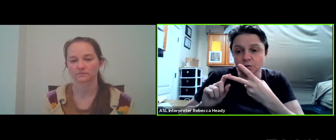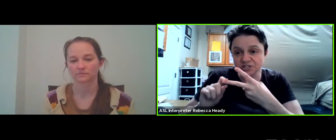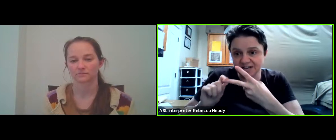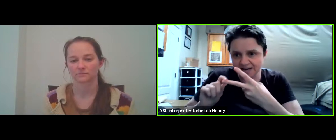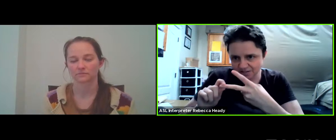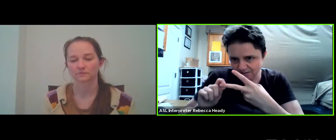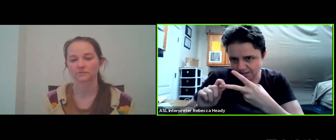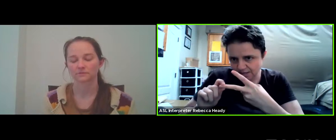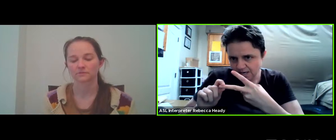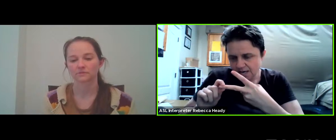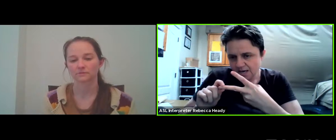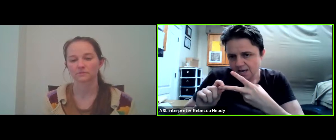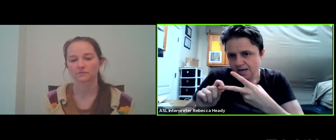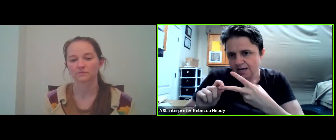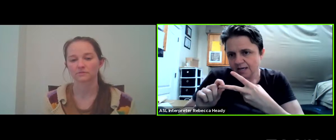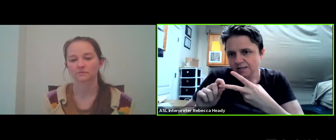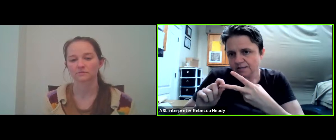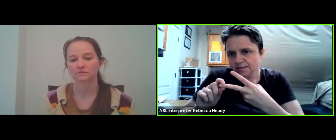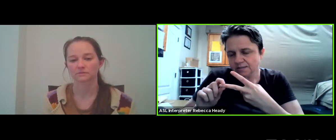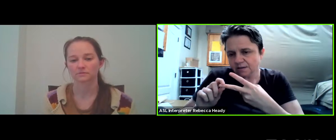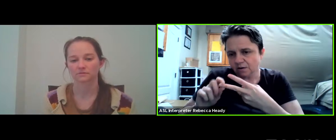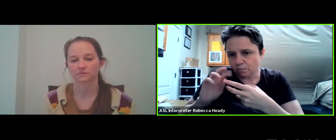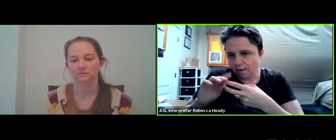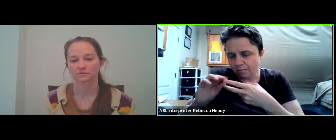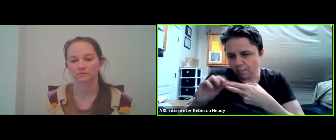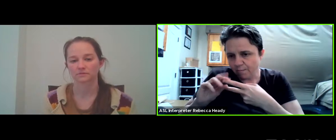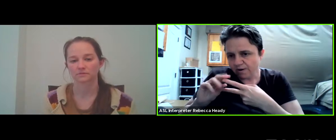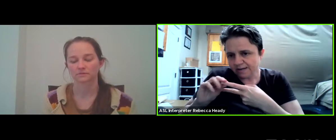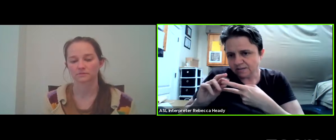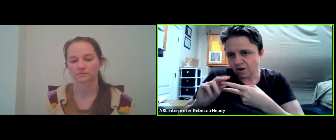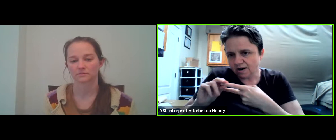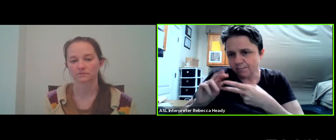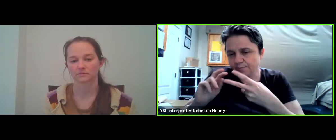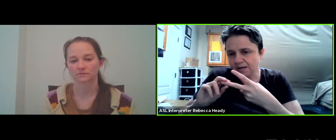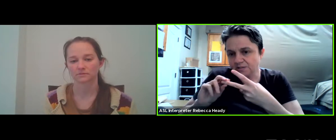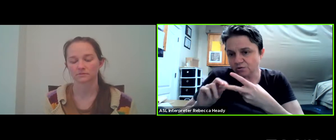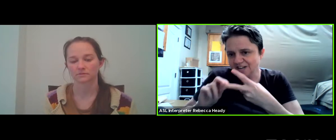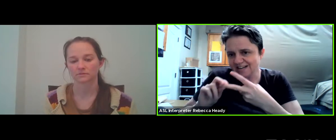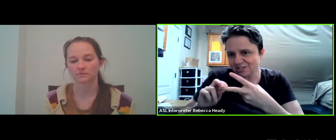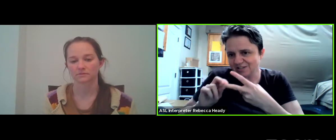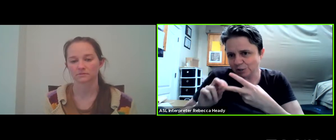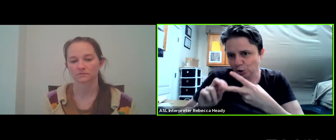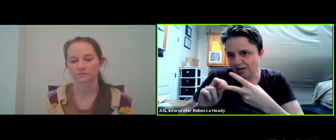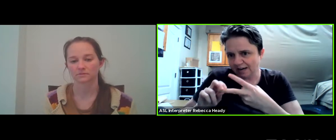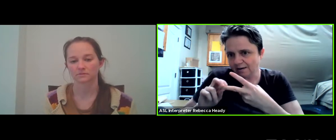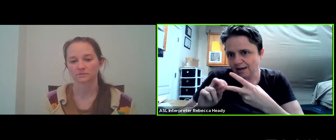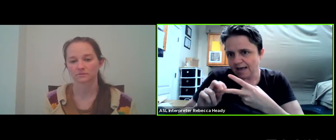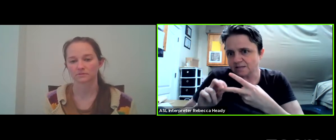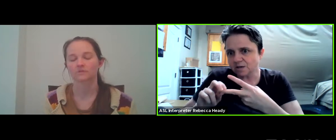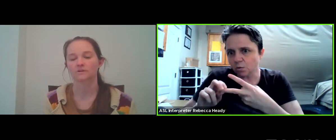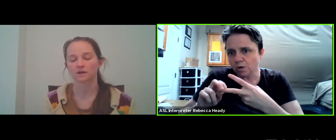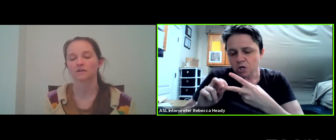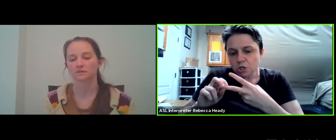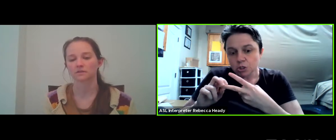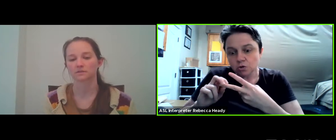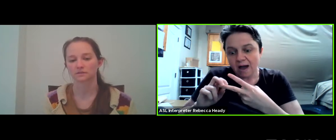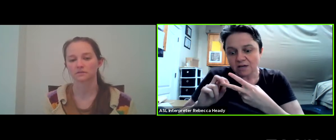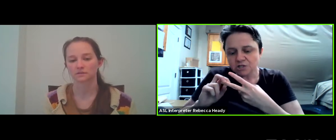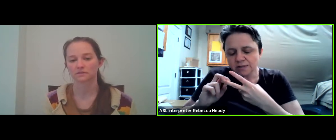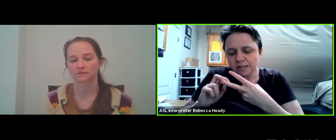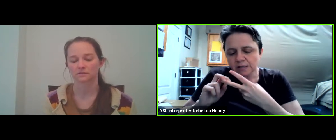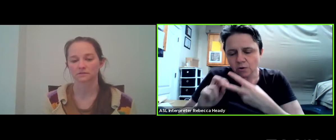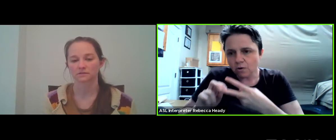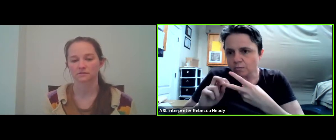but association is remembering, but association is learning. And so